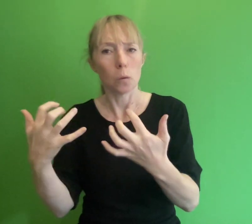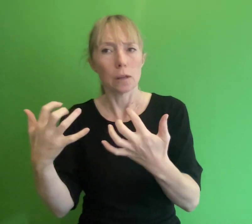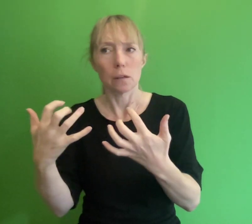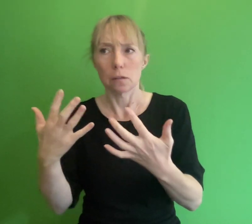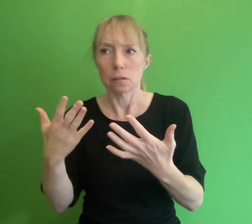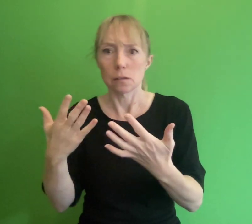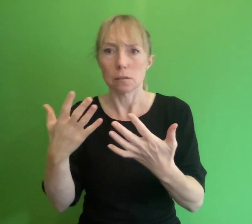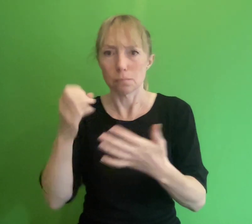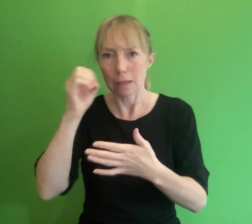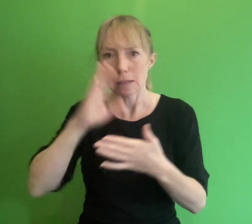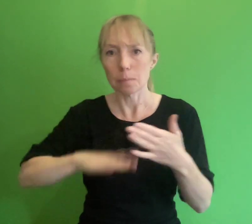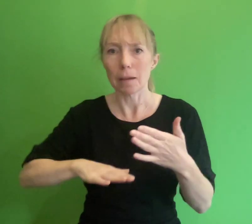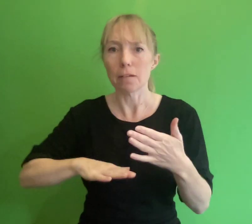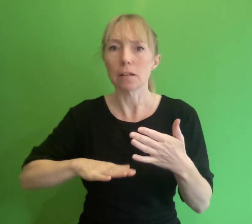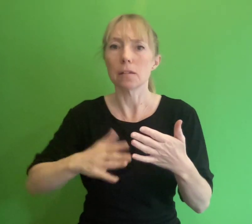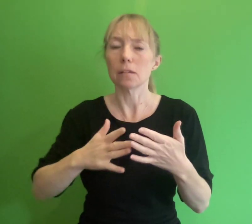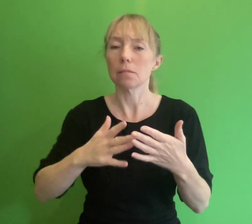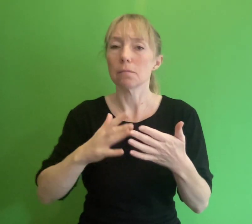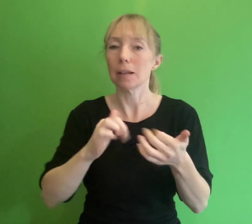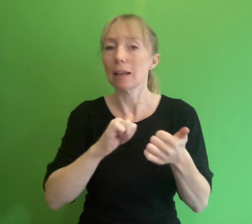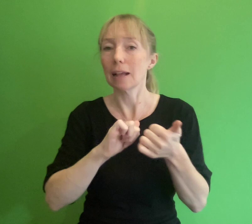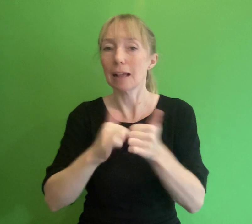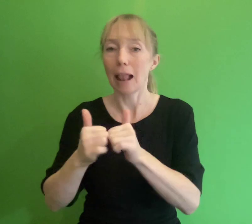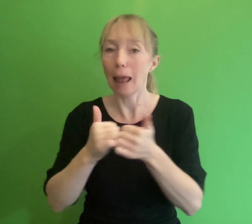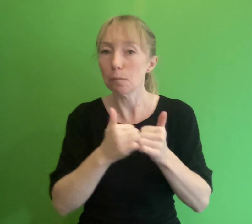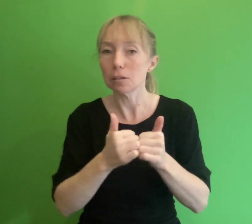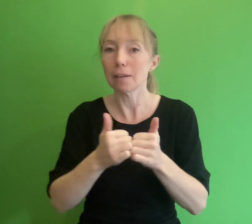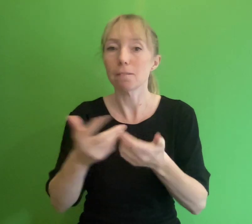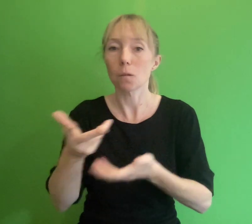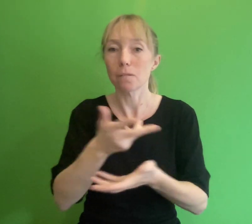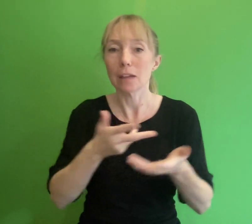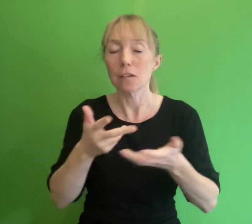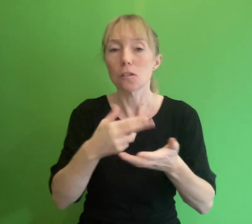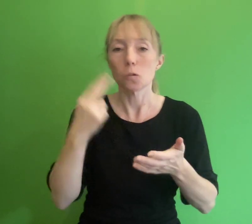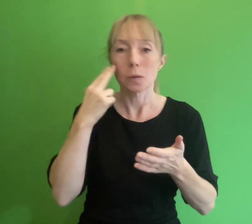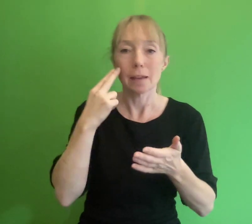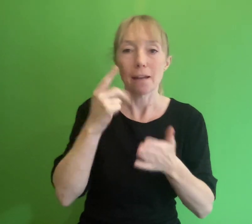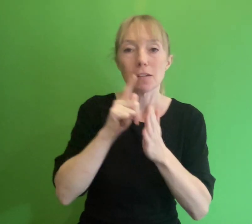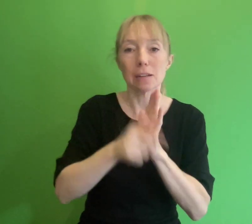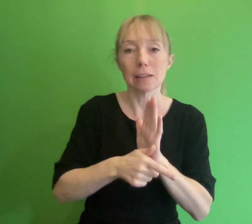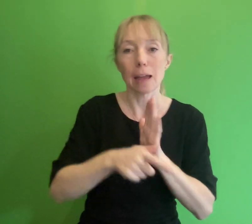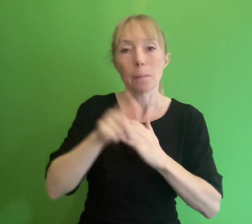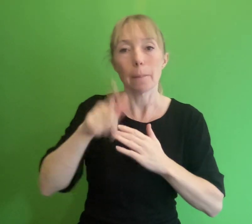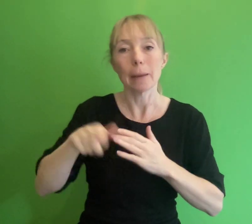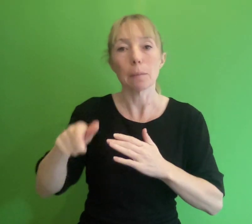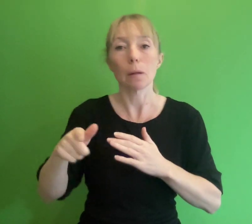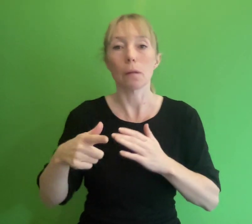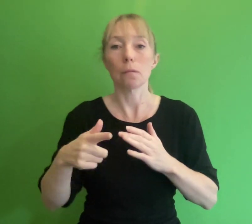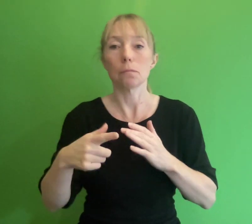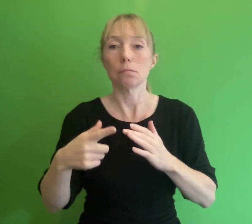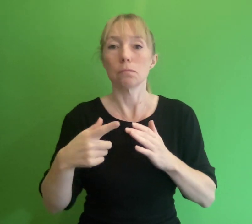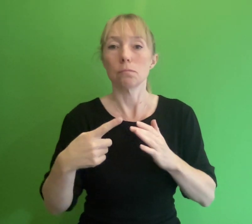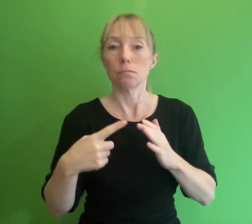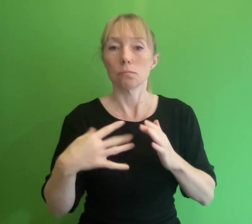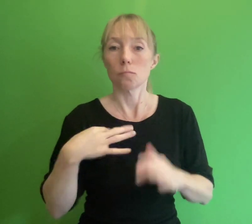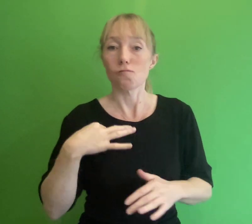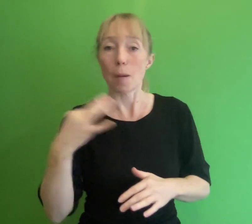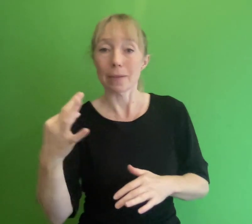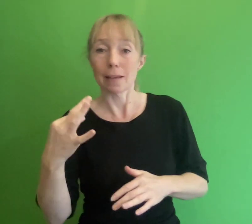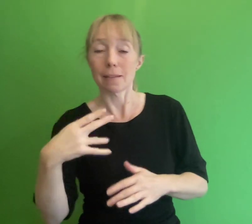through convening collaborative conversations between deaf and disabled people representatives from the literature and publishing sectors and